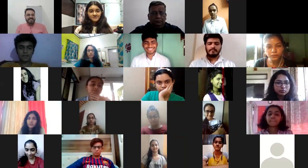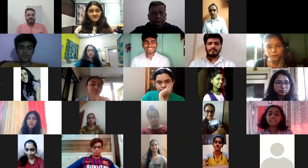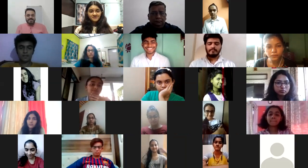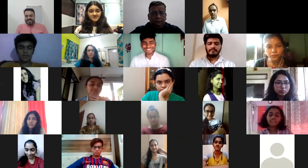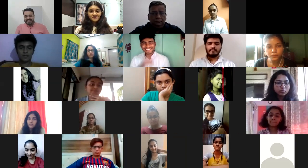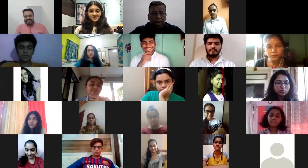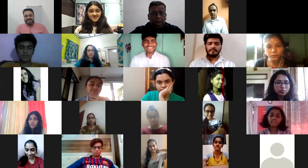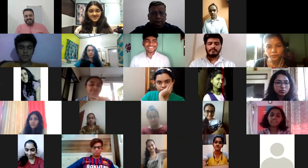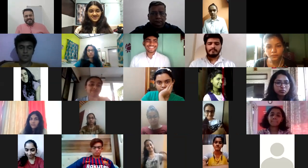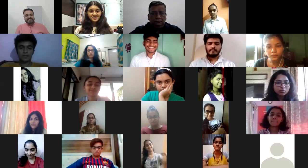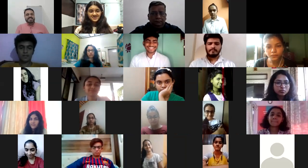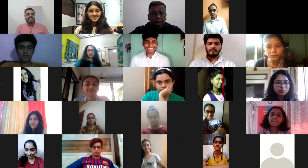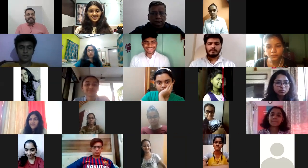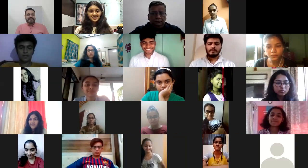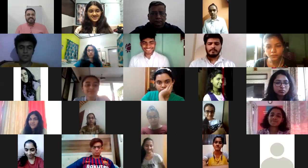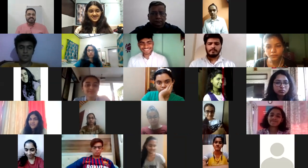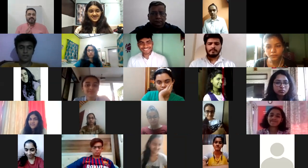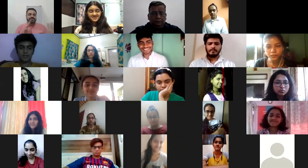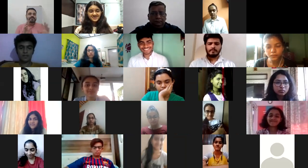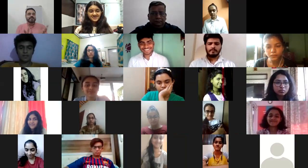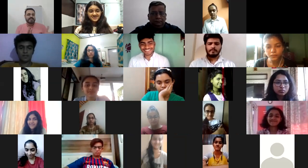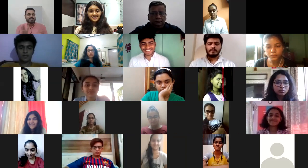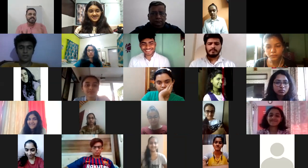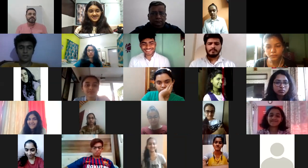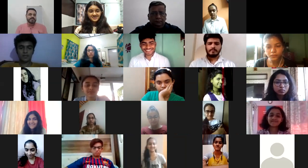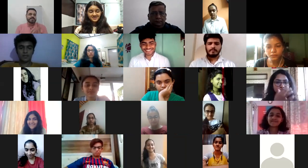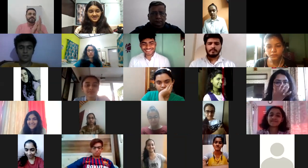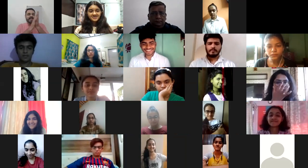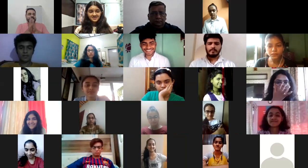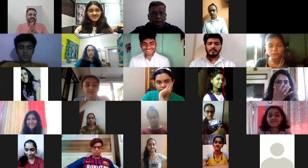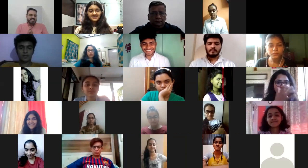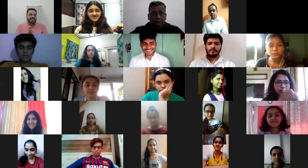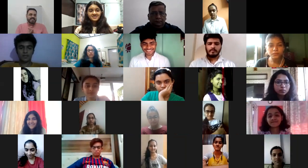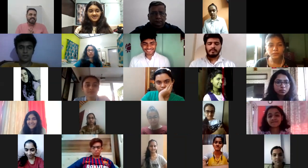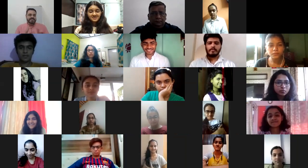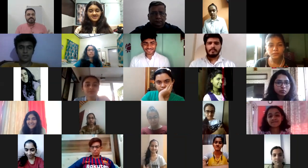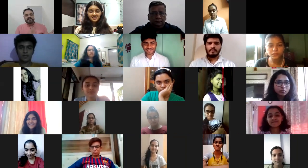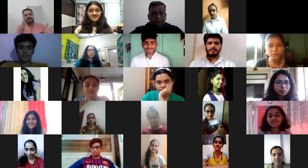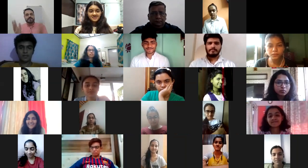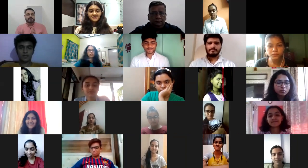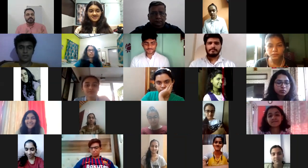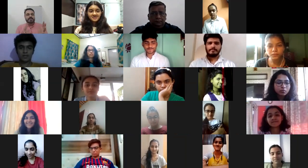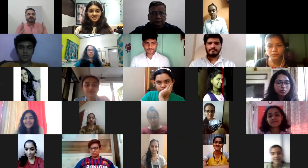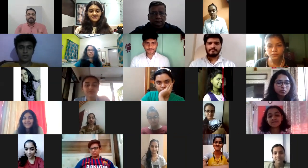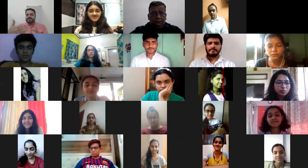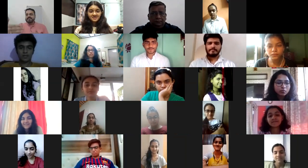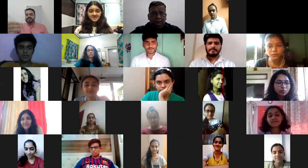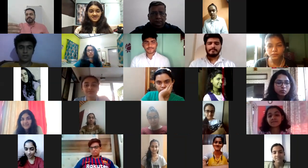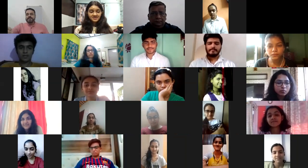using the chart, and then we are losing the focus on the practicals rather than. So I think a lot of you were looking at the